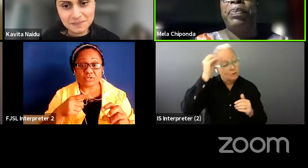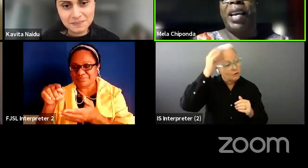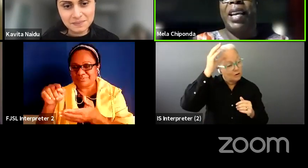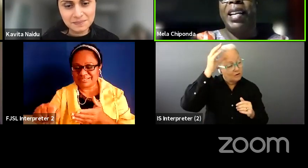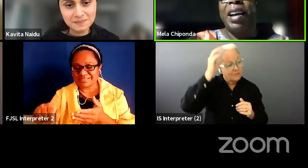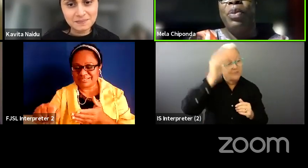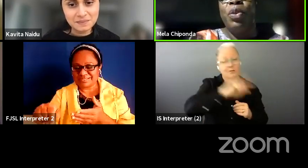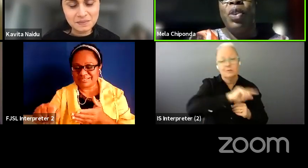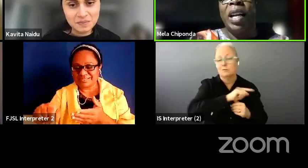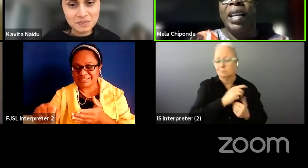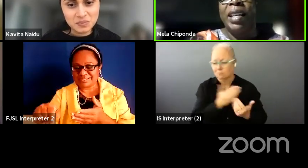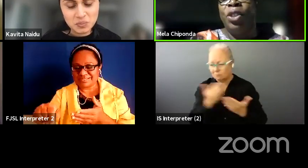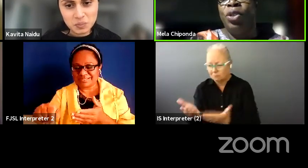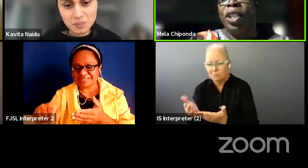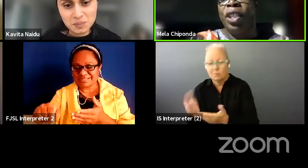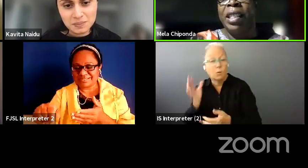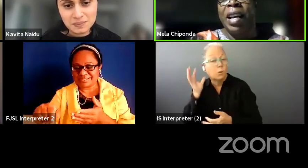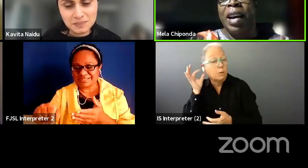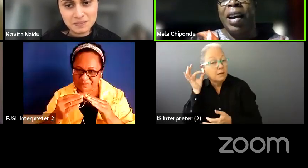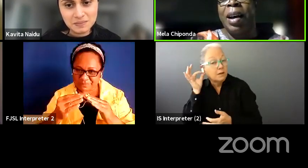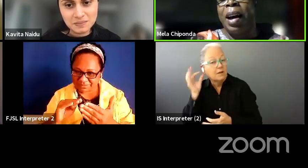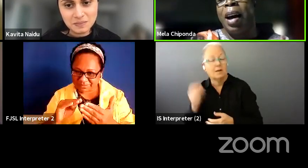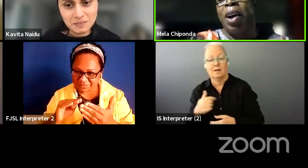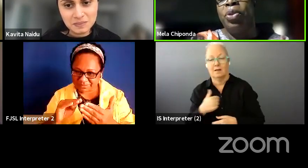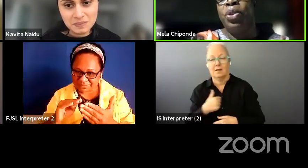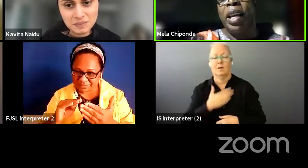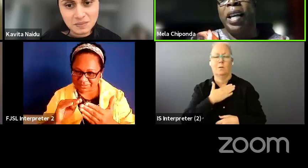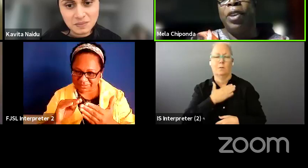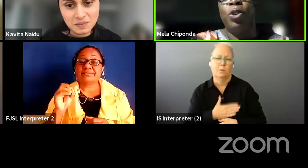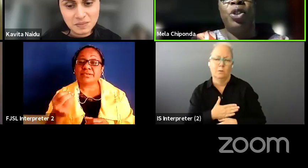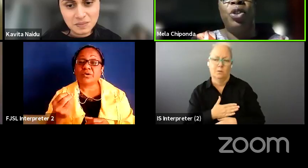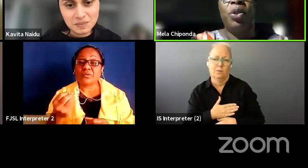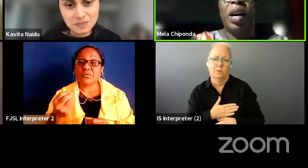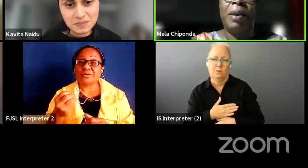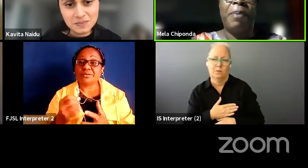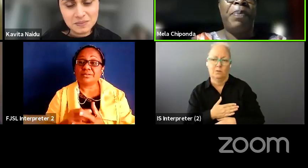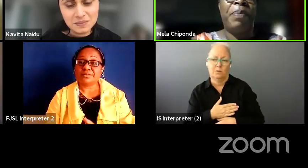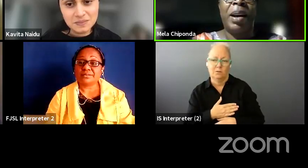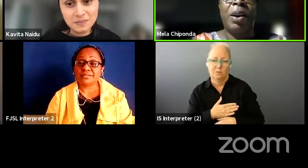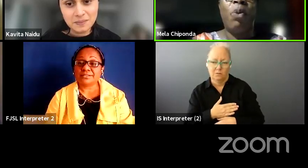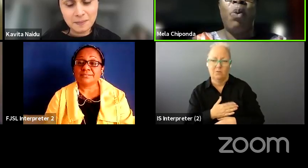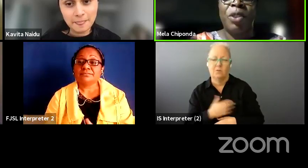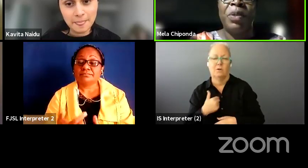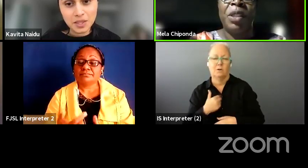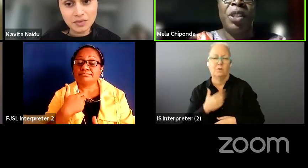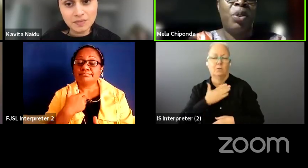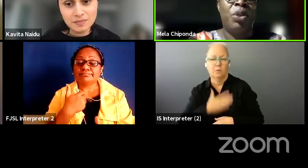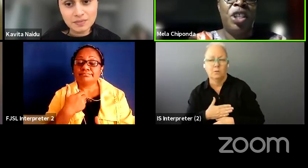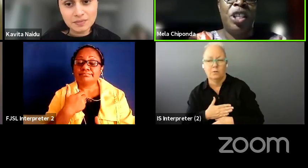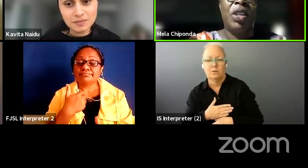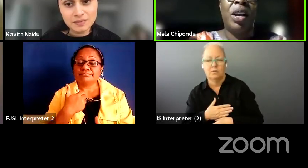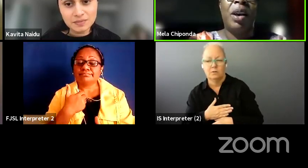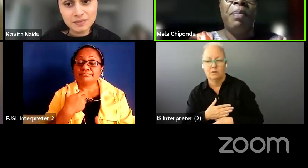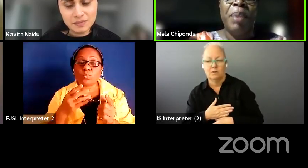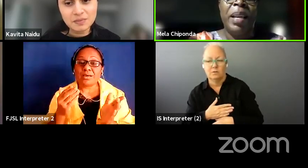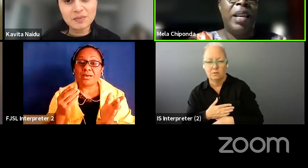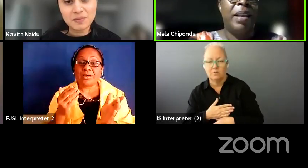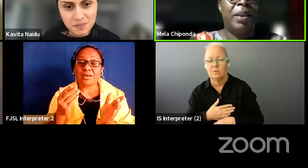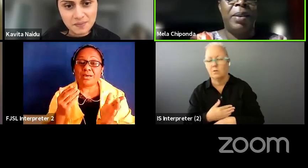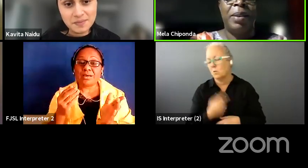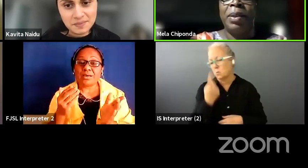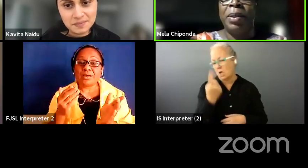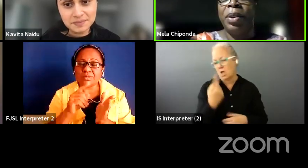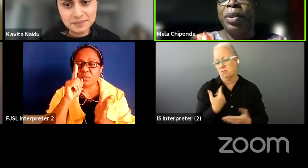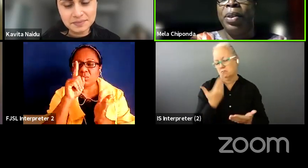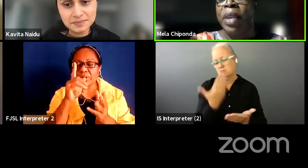women. And I would like to just also add on to one of the solutions